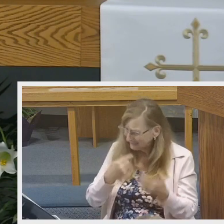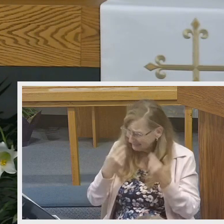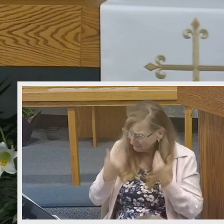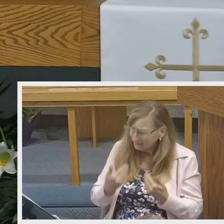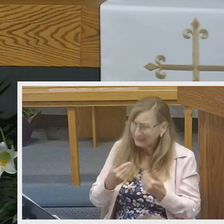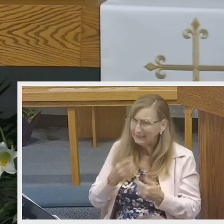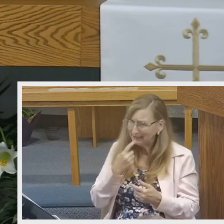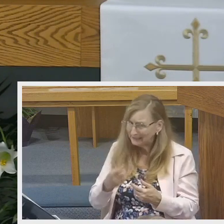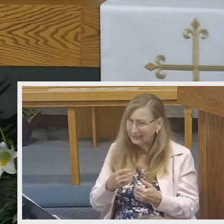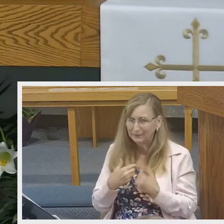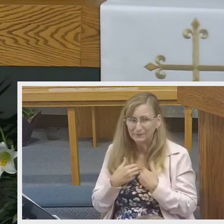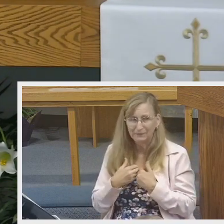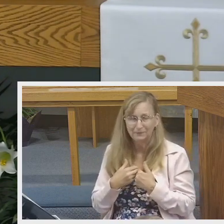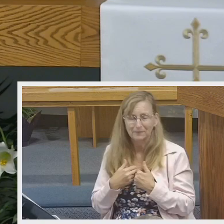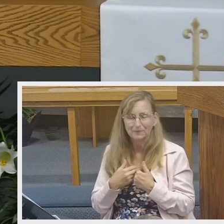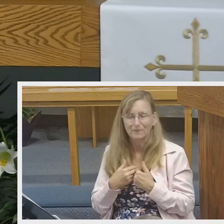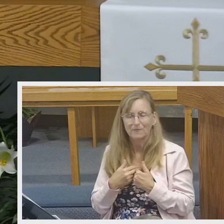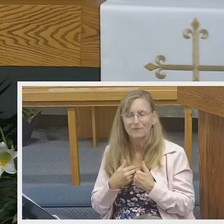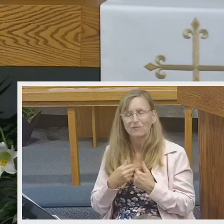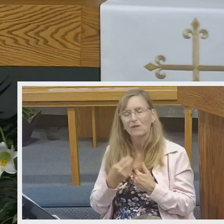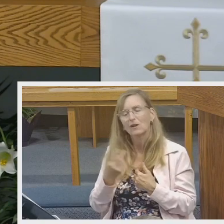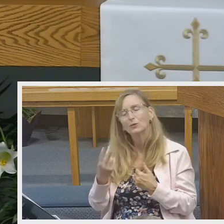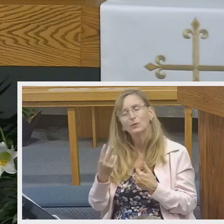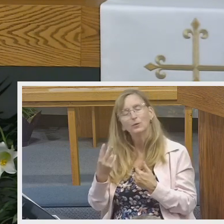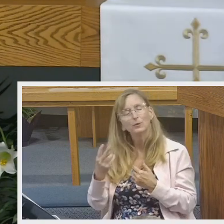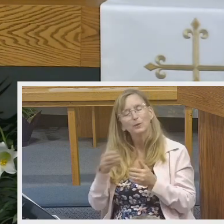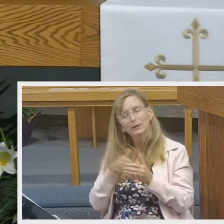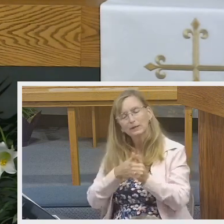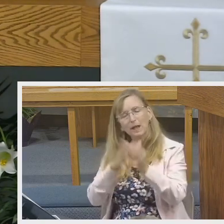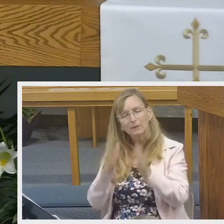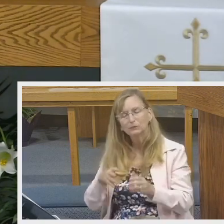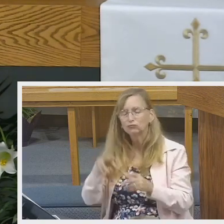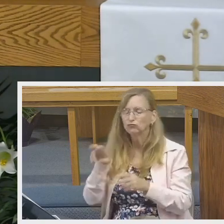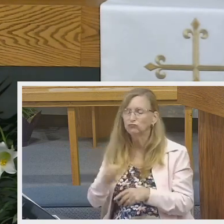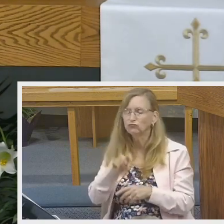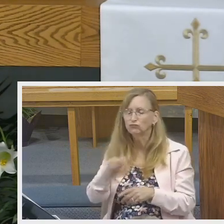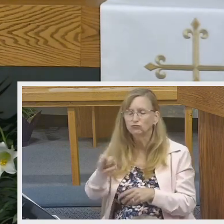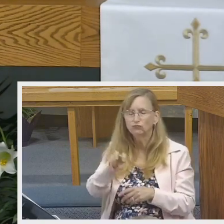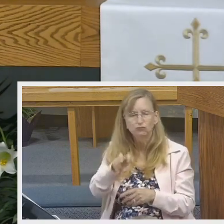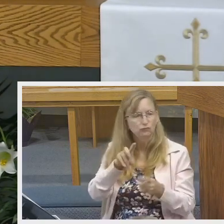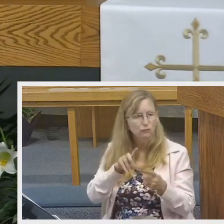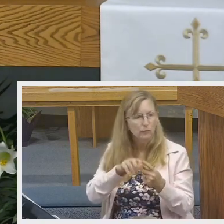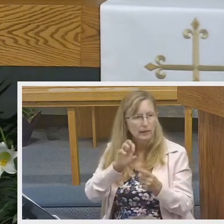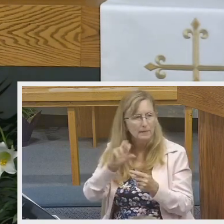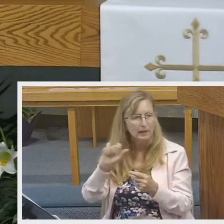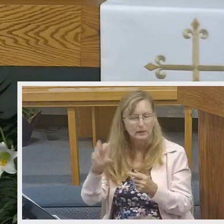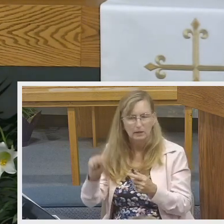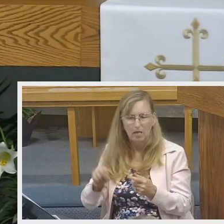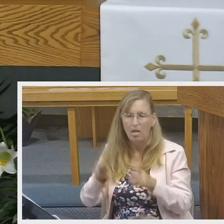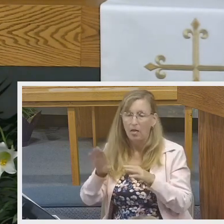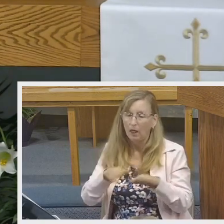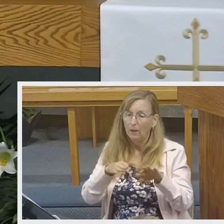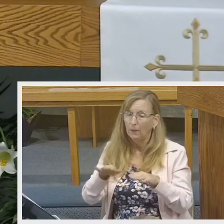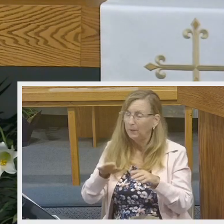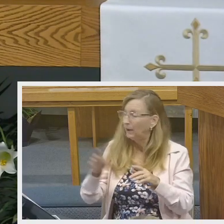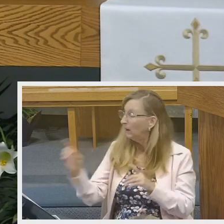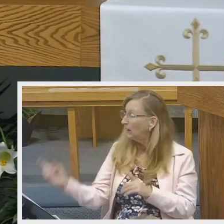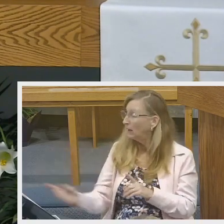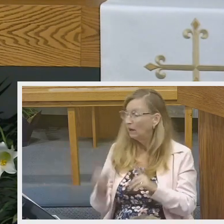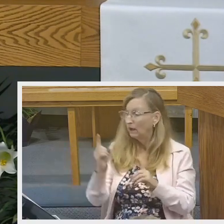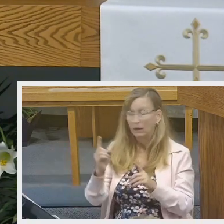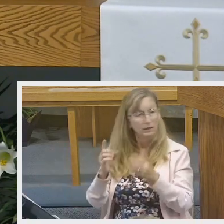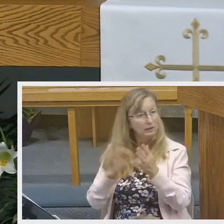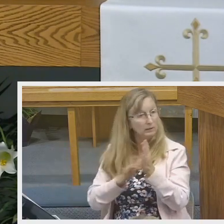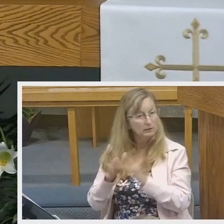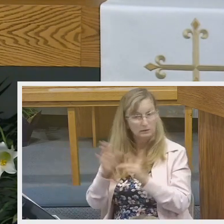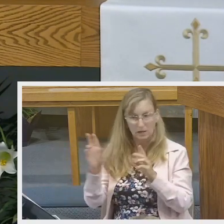her. The two disciples on the way to Emmaus had had a nice long walk already when Jesus appeared to them and they recognized him.